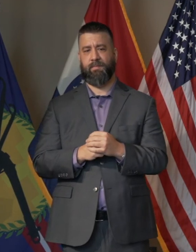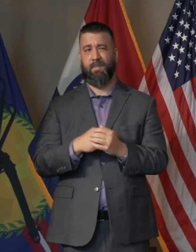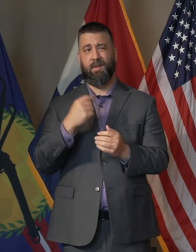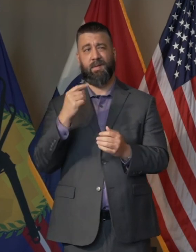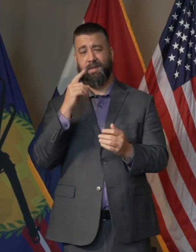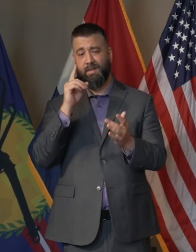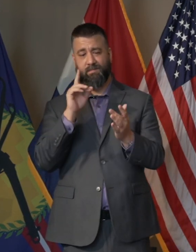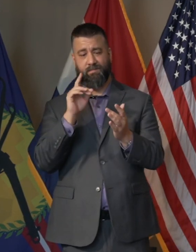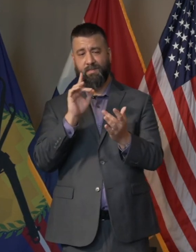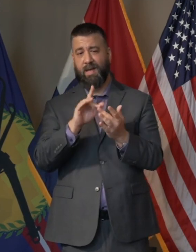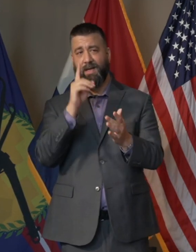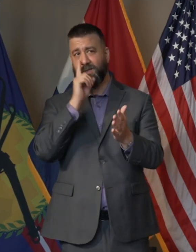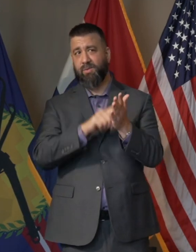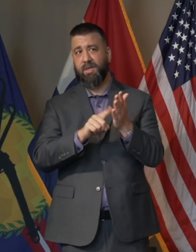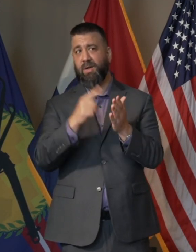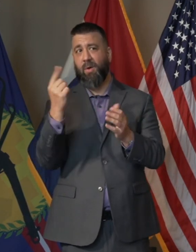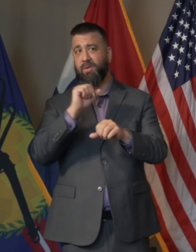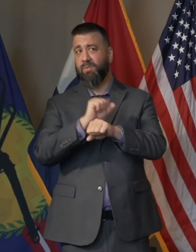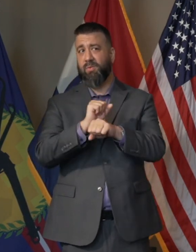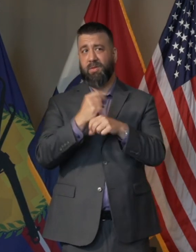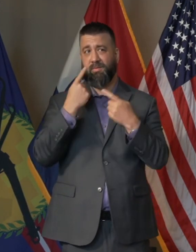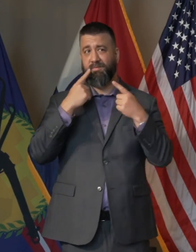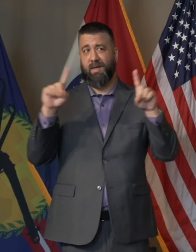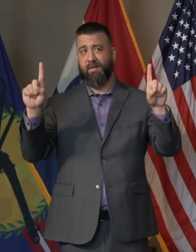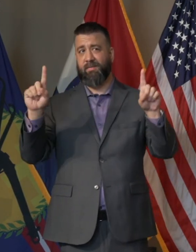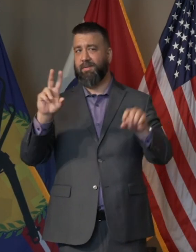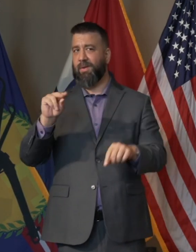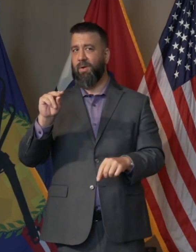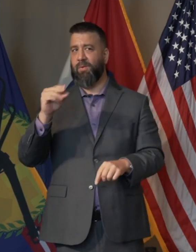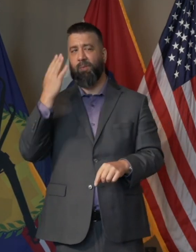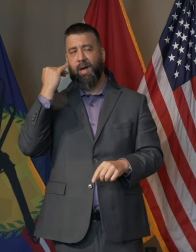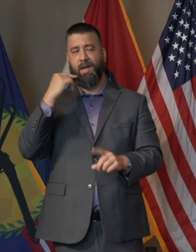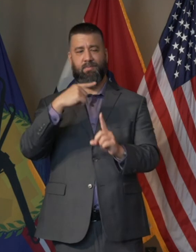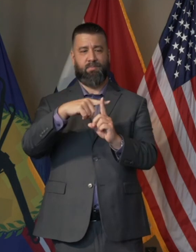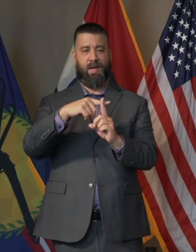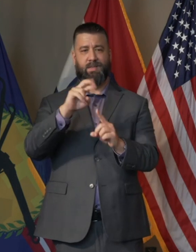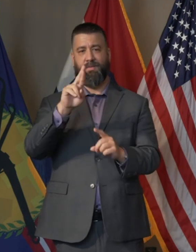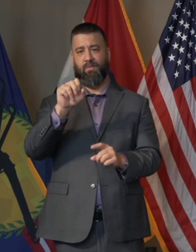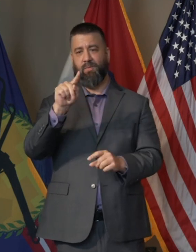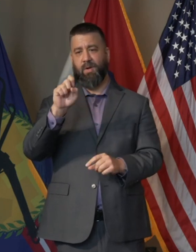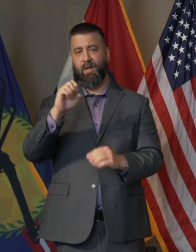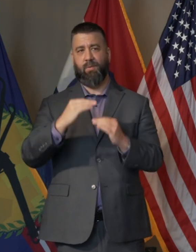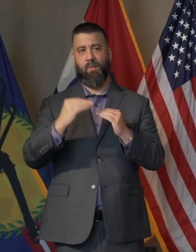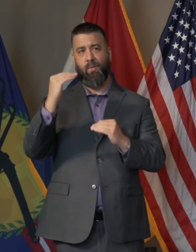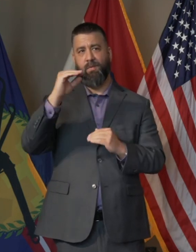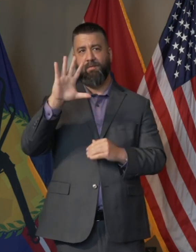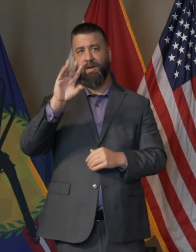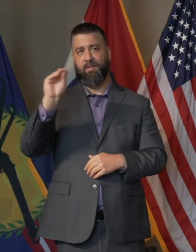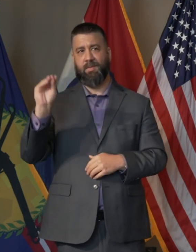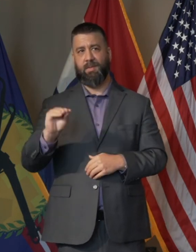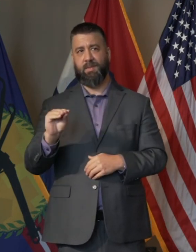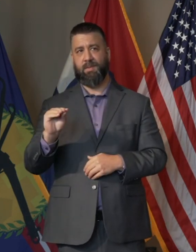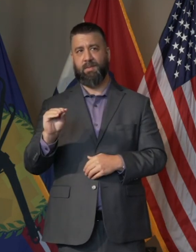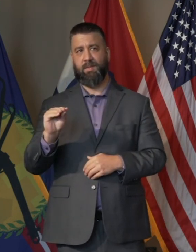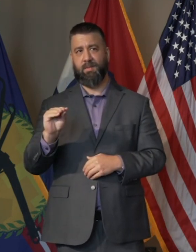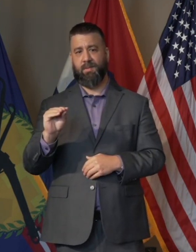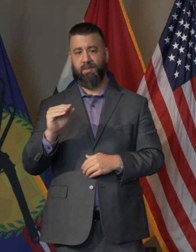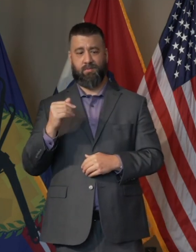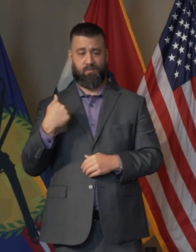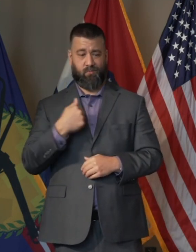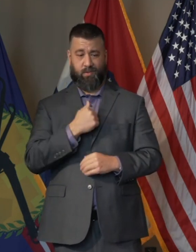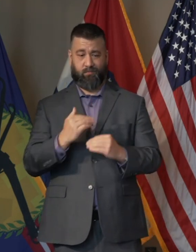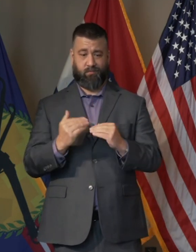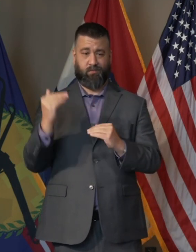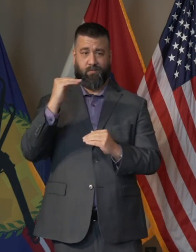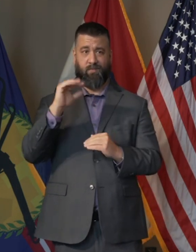or effectively when the positivity rate is over 5%. And we went over 5%, 3 or 4 weeks